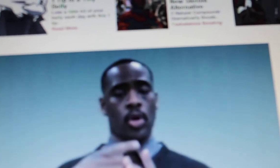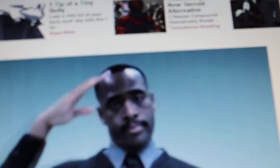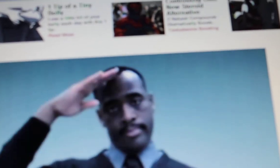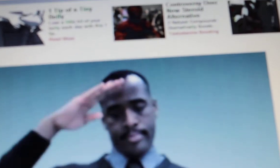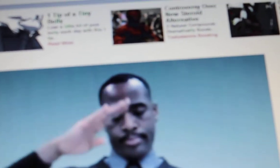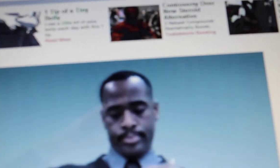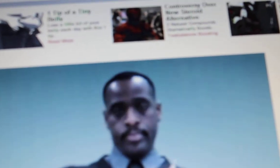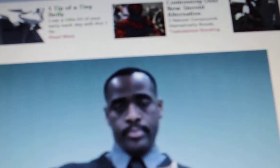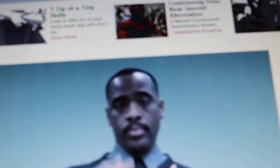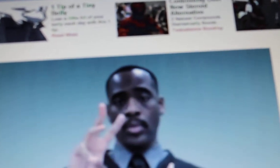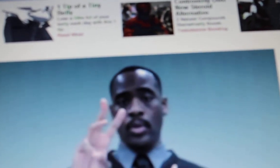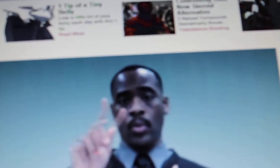Now, we also